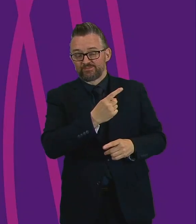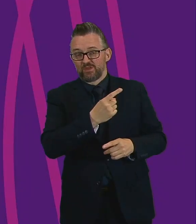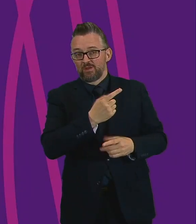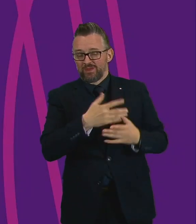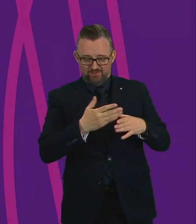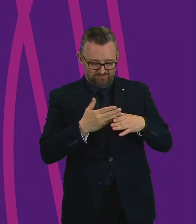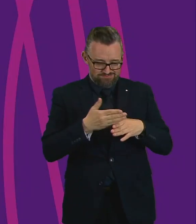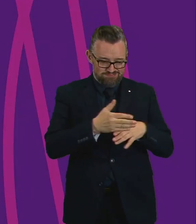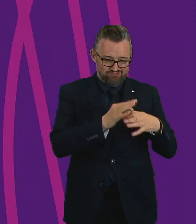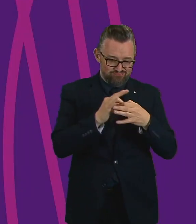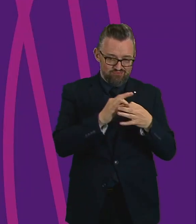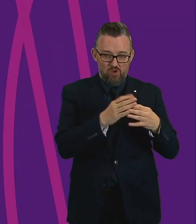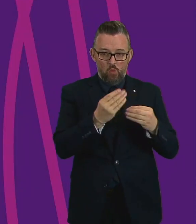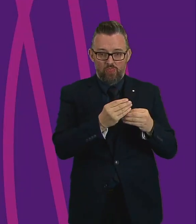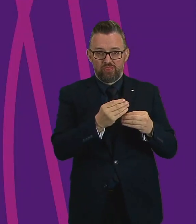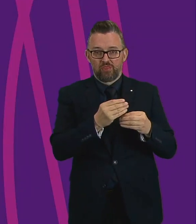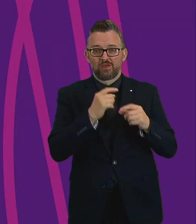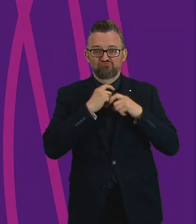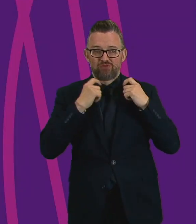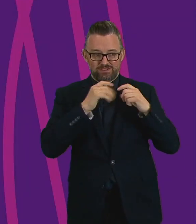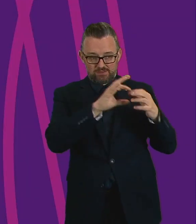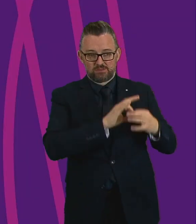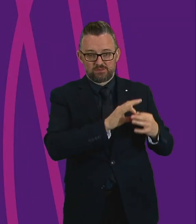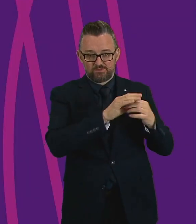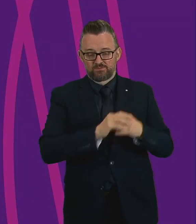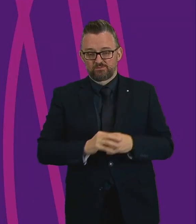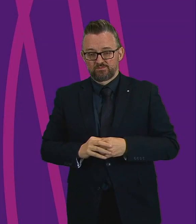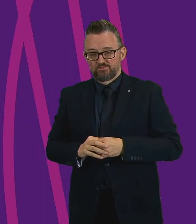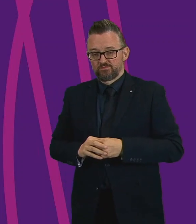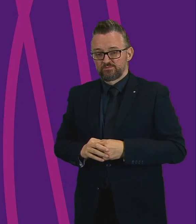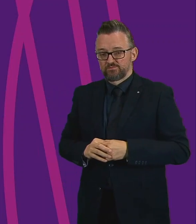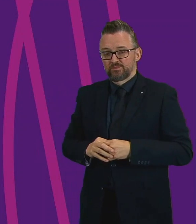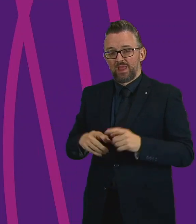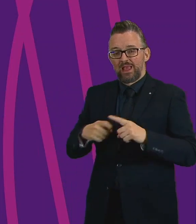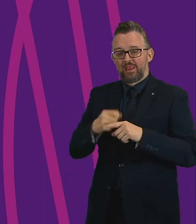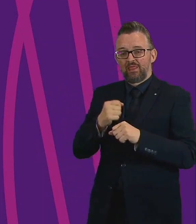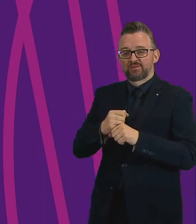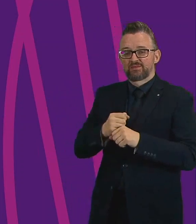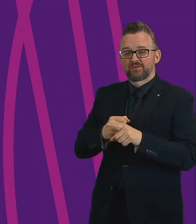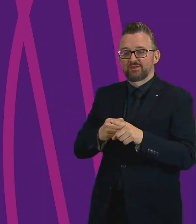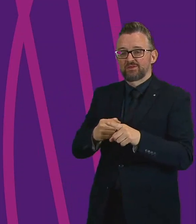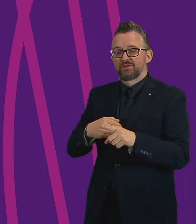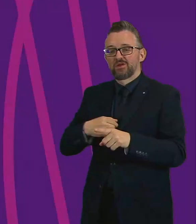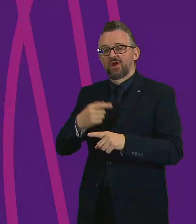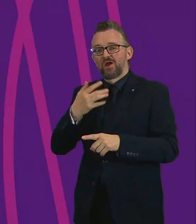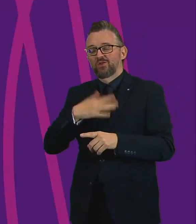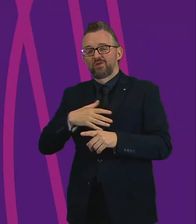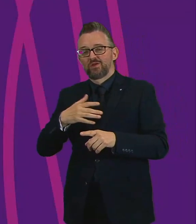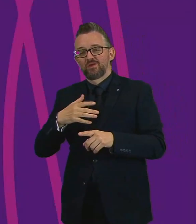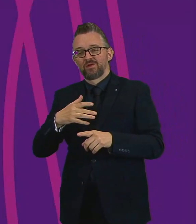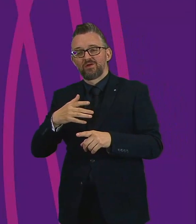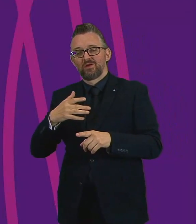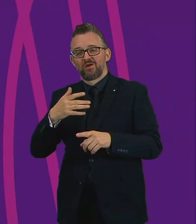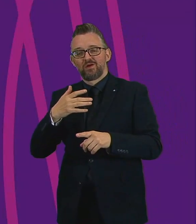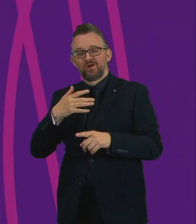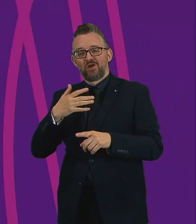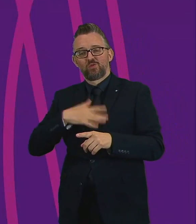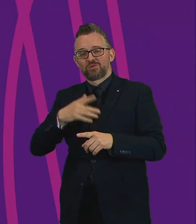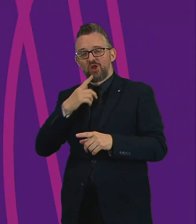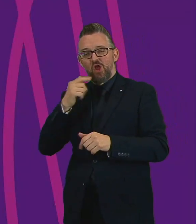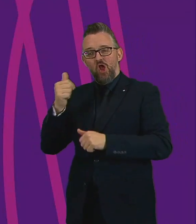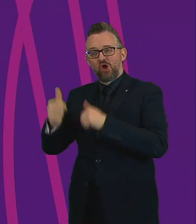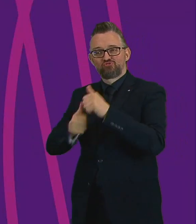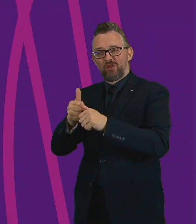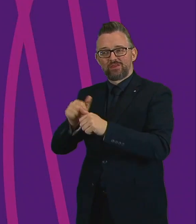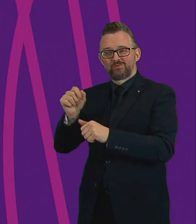working in collaboration with Preston? I'm not a big fan of protectionism, so I won't actually congratulate him on